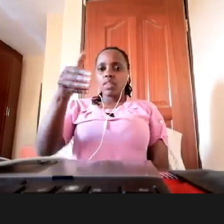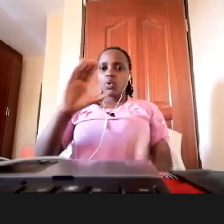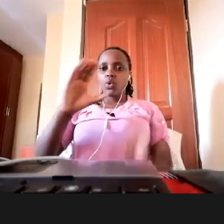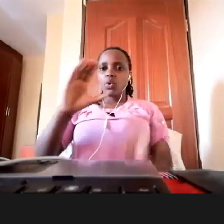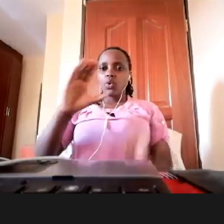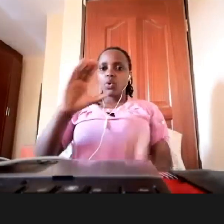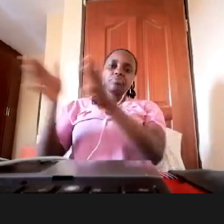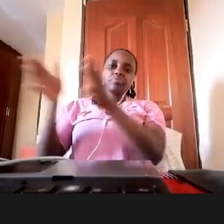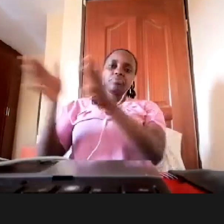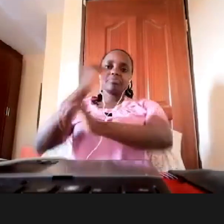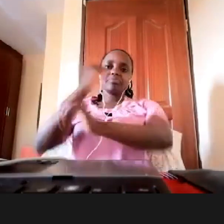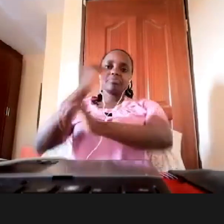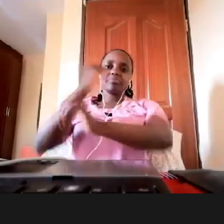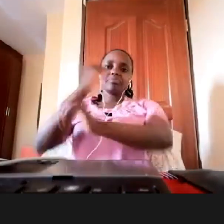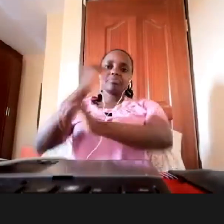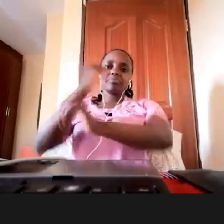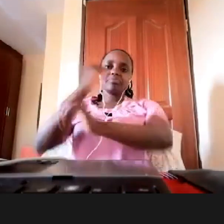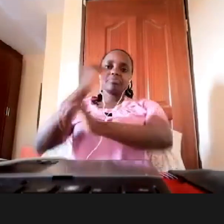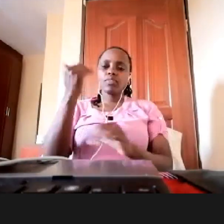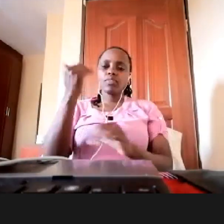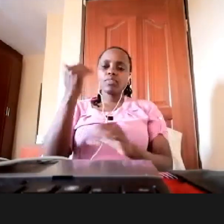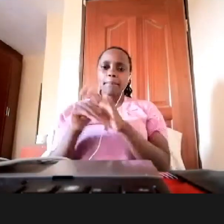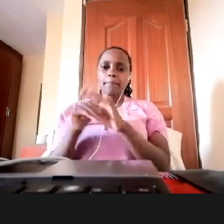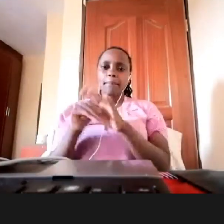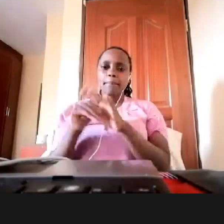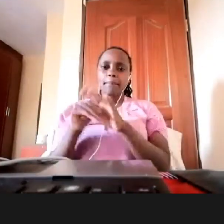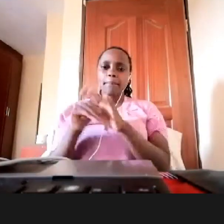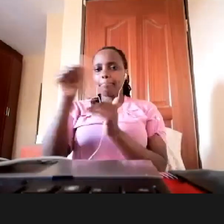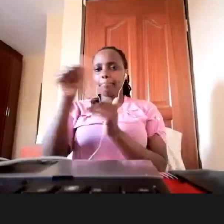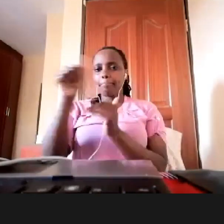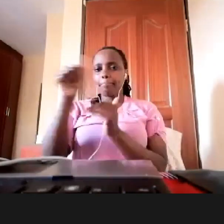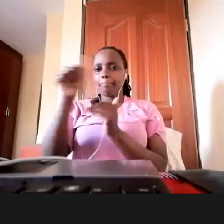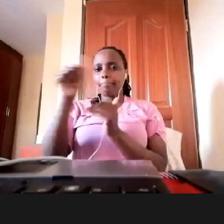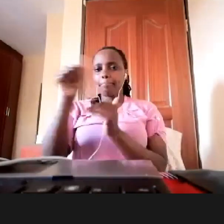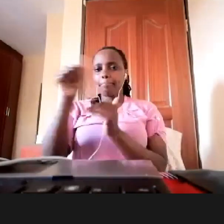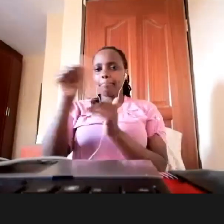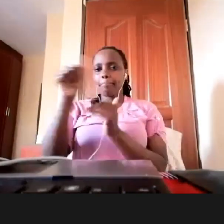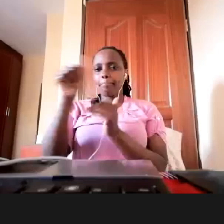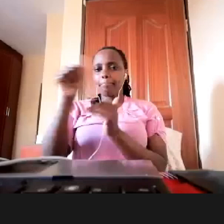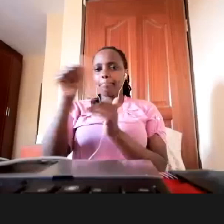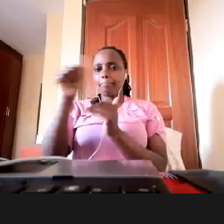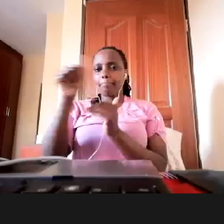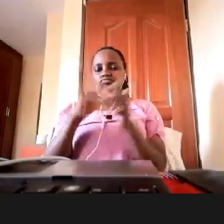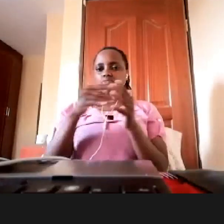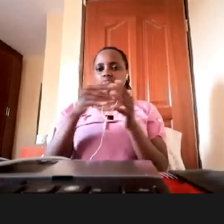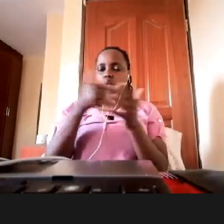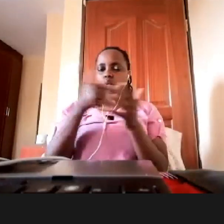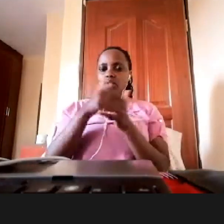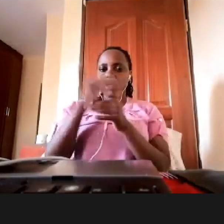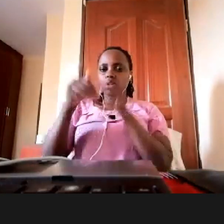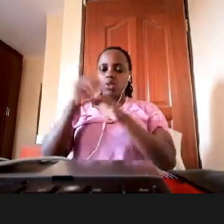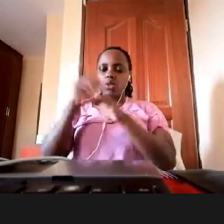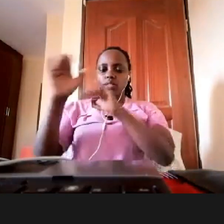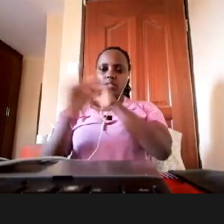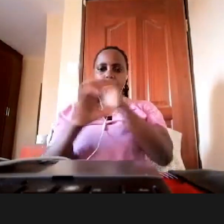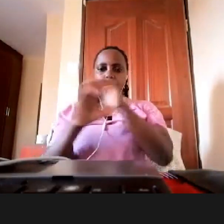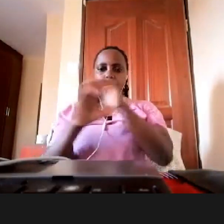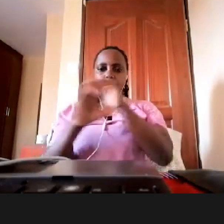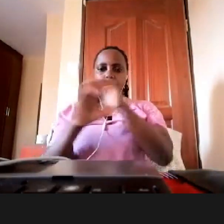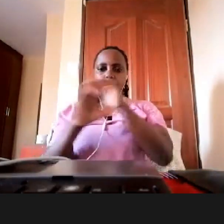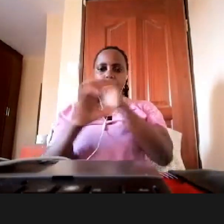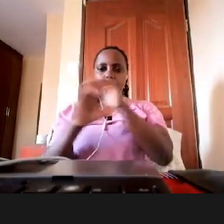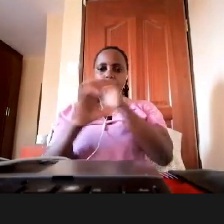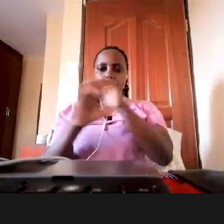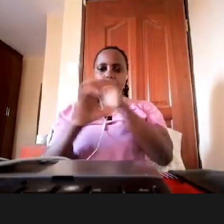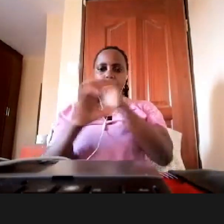communities and schools. The Voice of the Young members and children from other child-led organizations were included in all the subcommittees